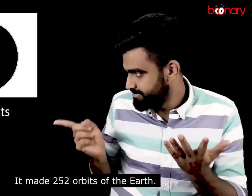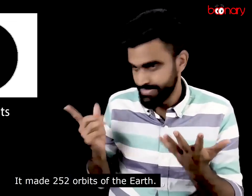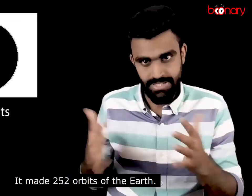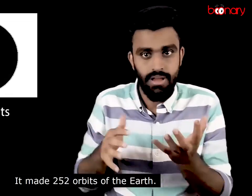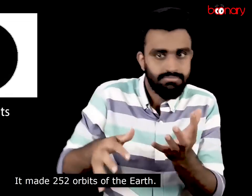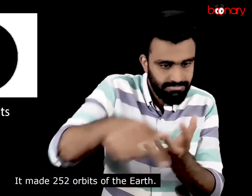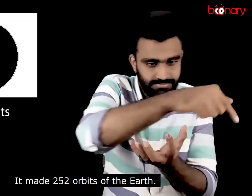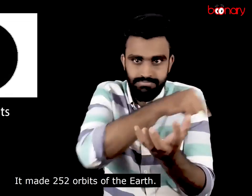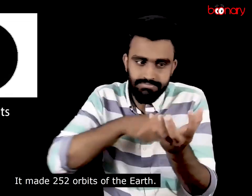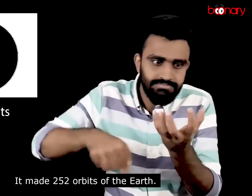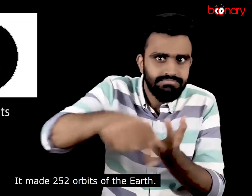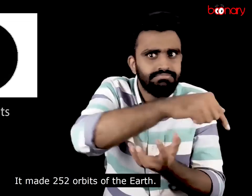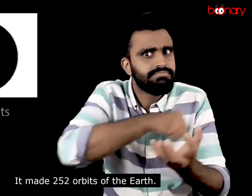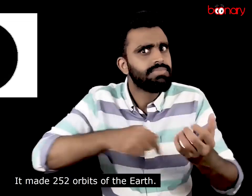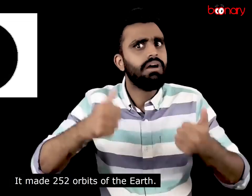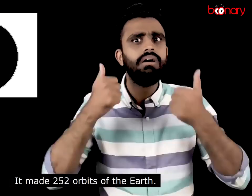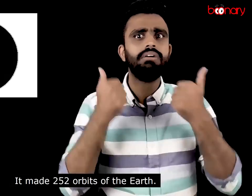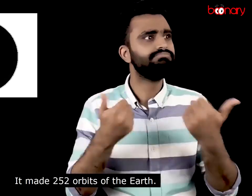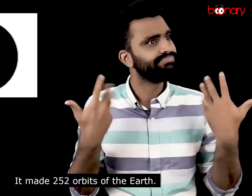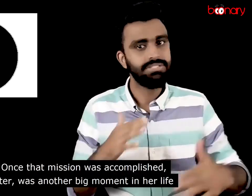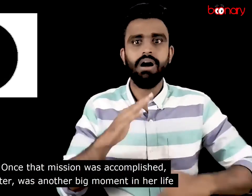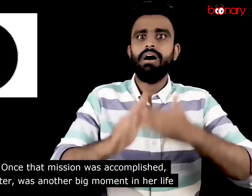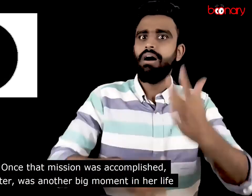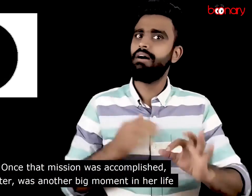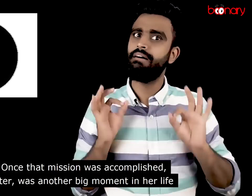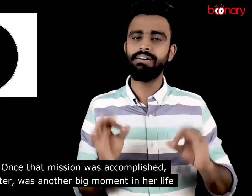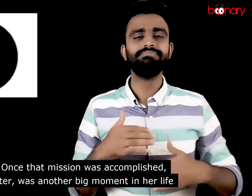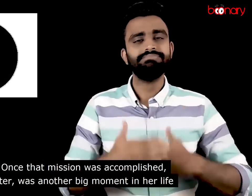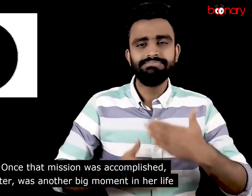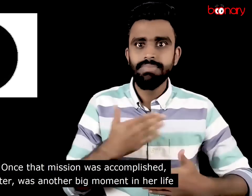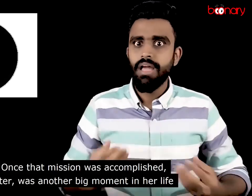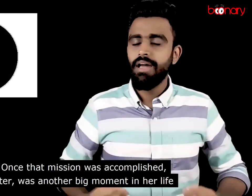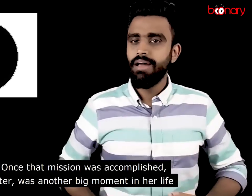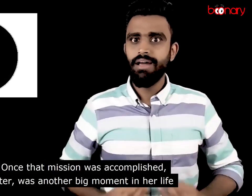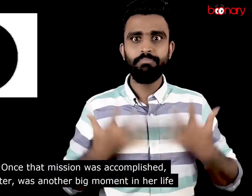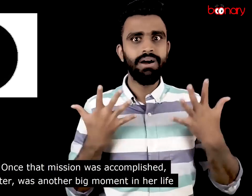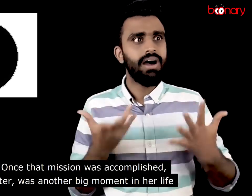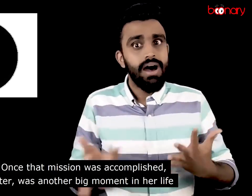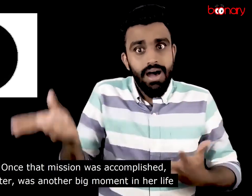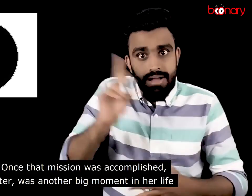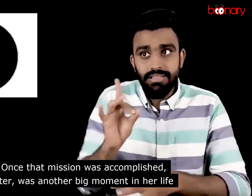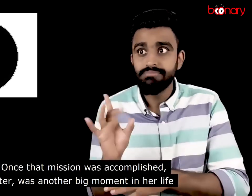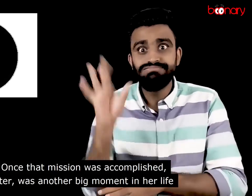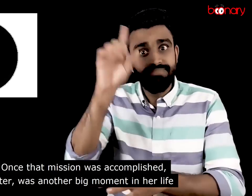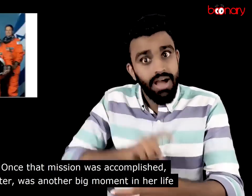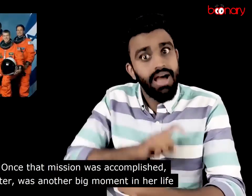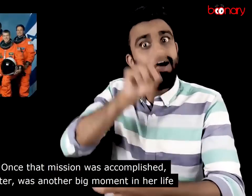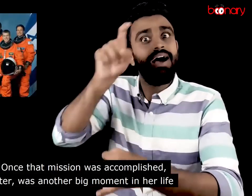It made 252 orbits of the Earth. Once that mission was accomplished, later was another big moment in her